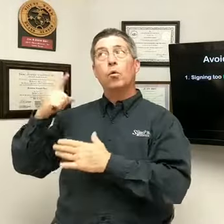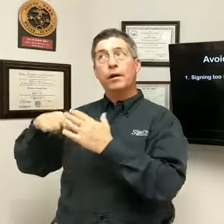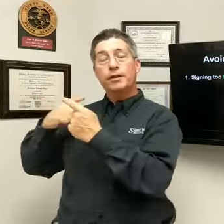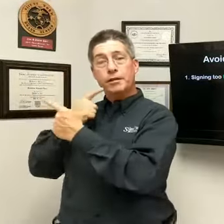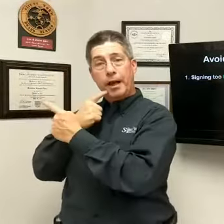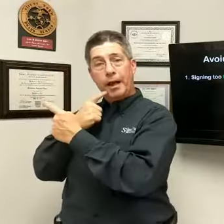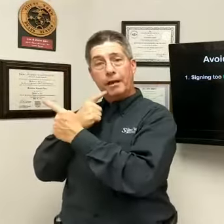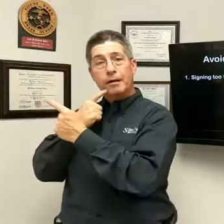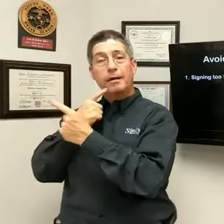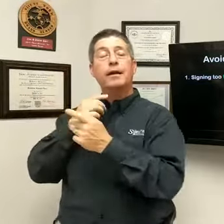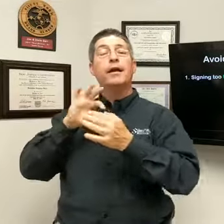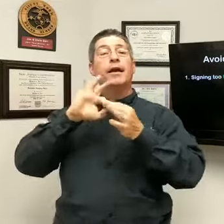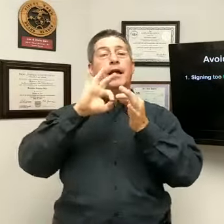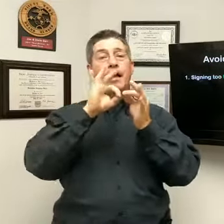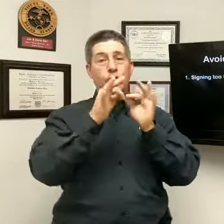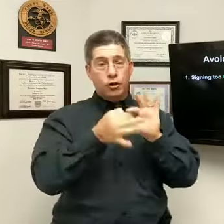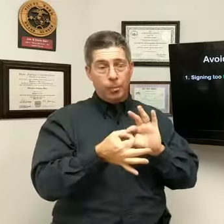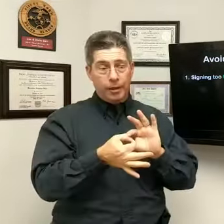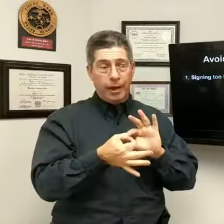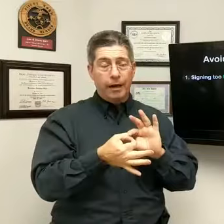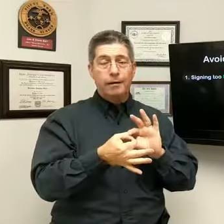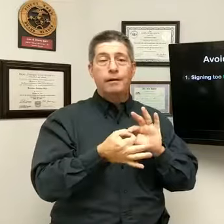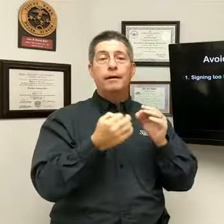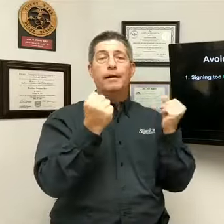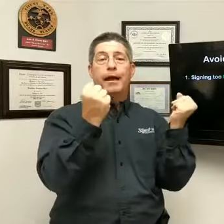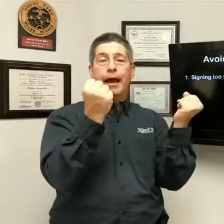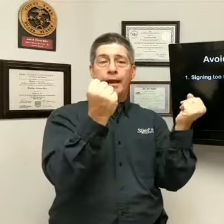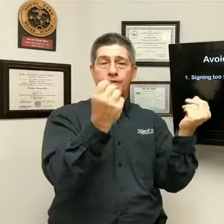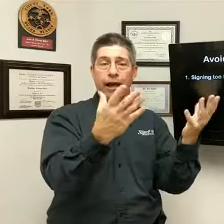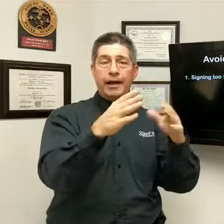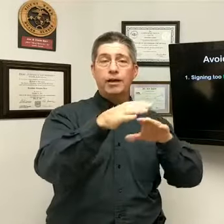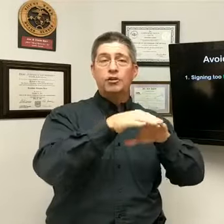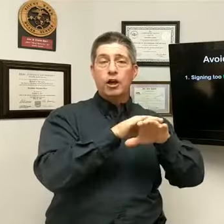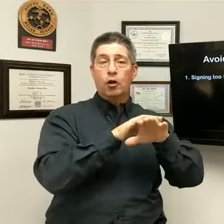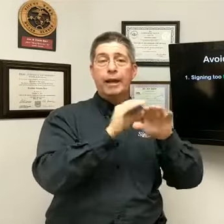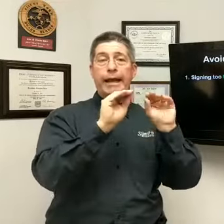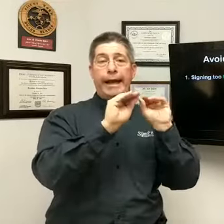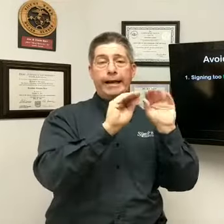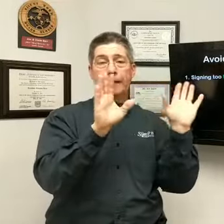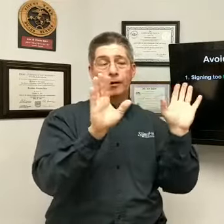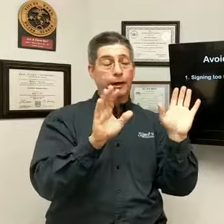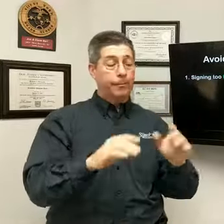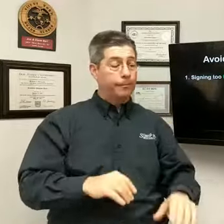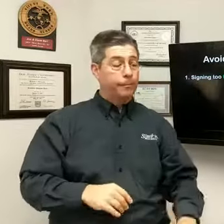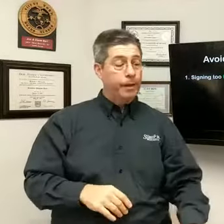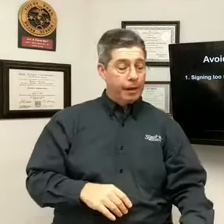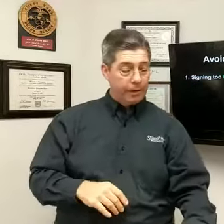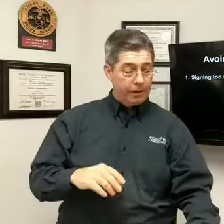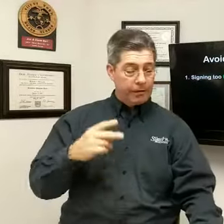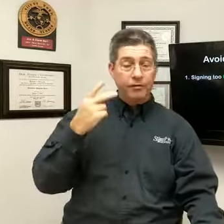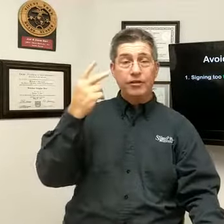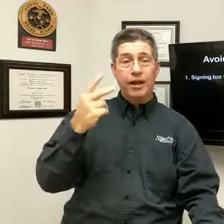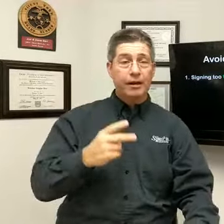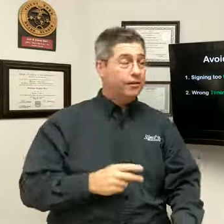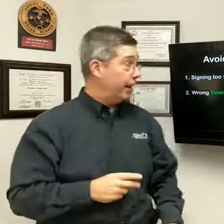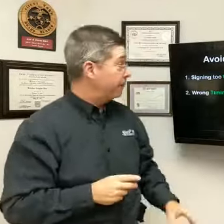he saying? Interpret that and sign it slowly and clearly. Then the second thing,